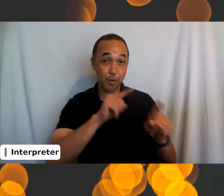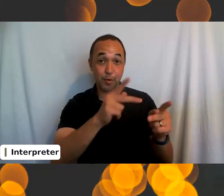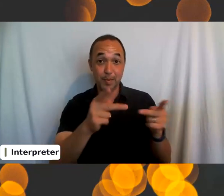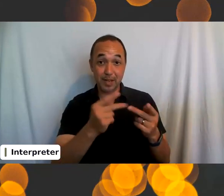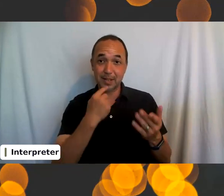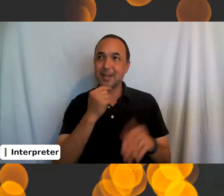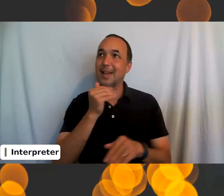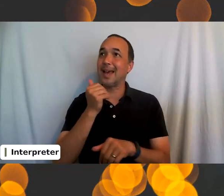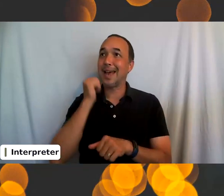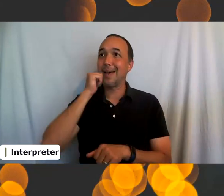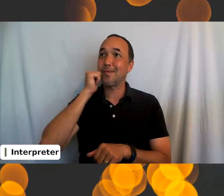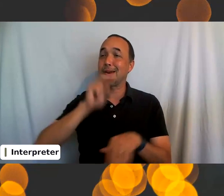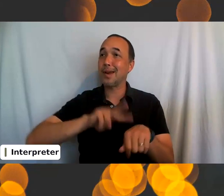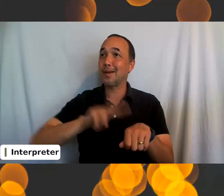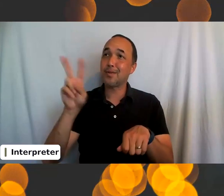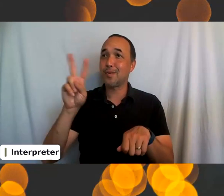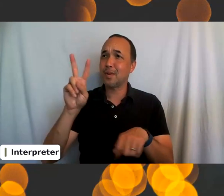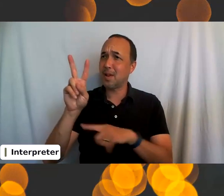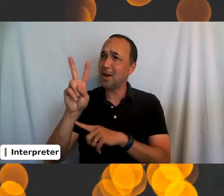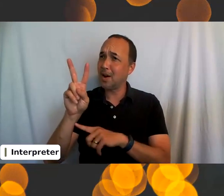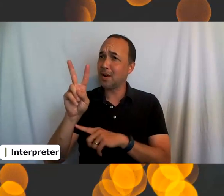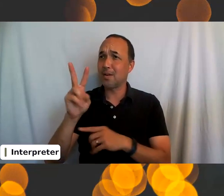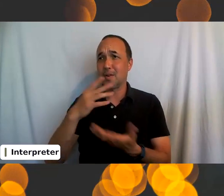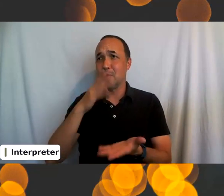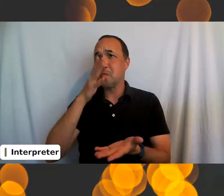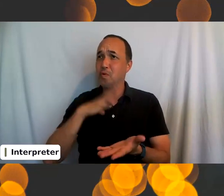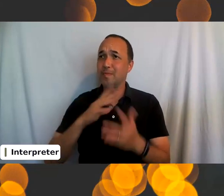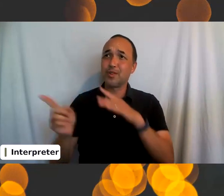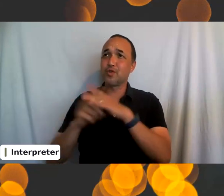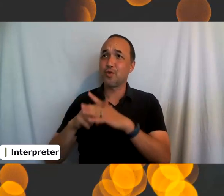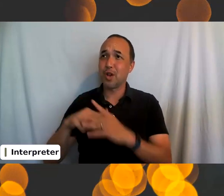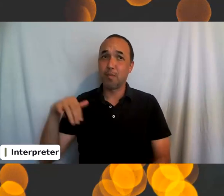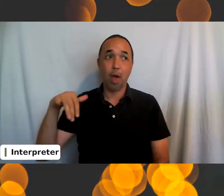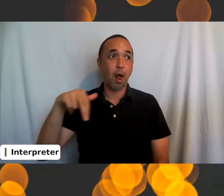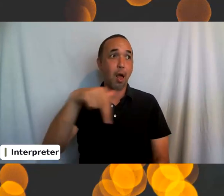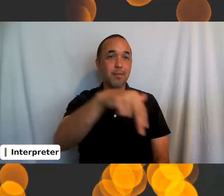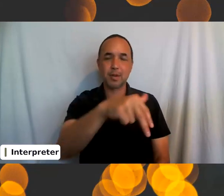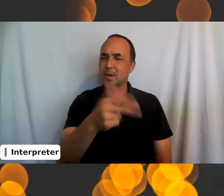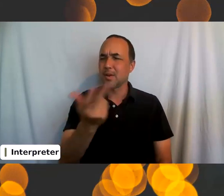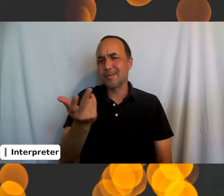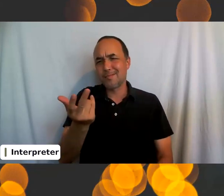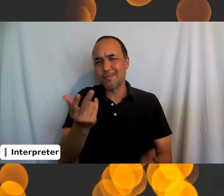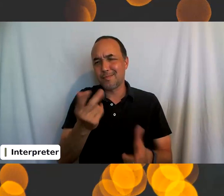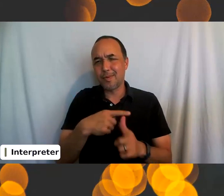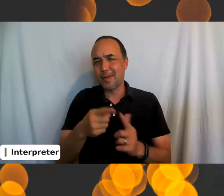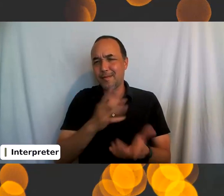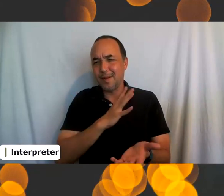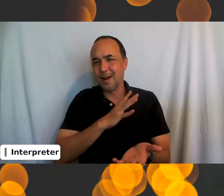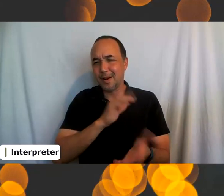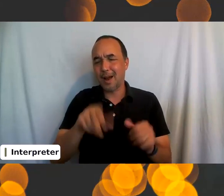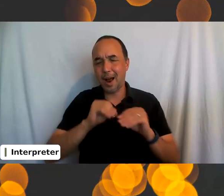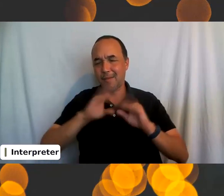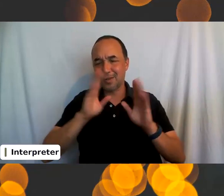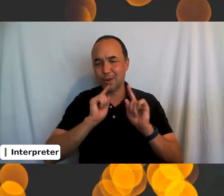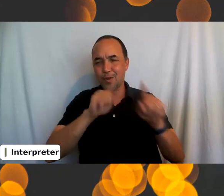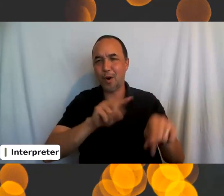hallway, clearly you're going to be investigating at 2 p.m. If the majority of the activity happens during the day, of course, investigate during the day. But